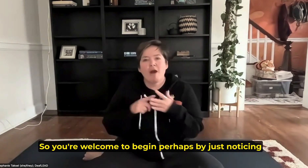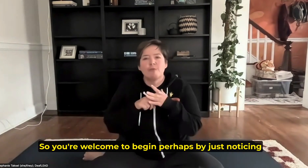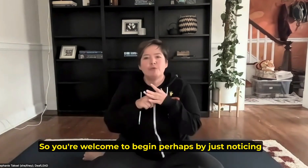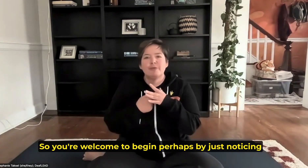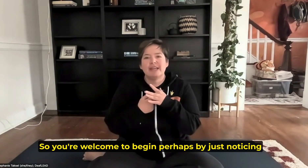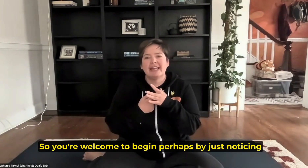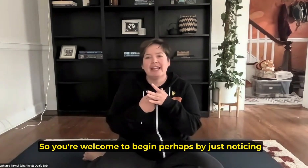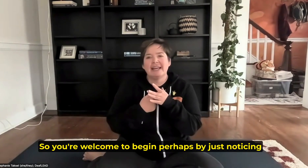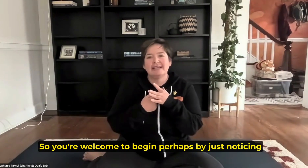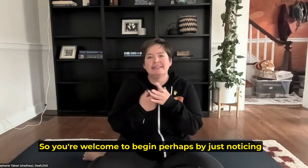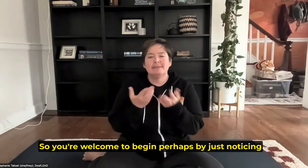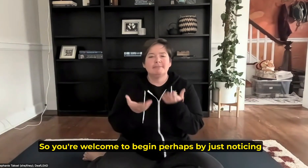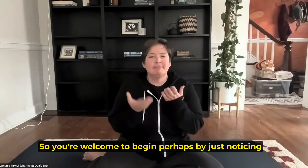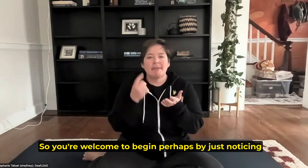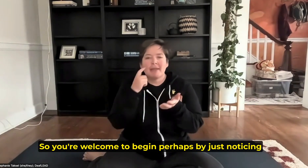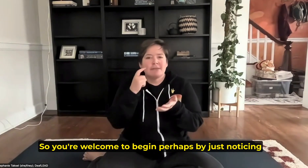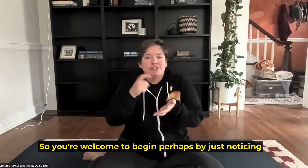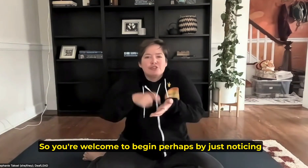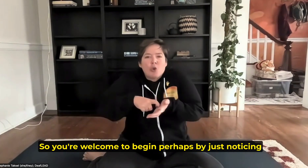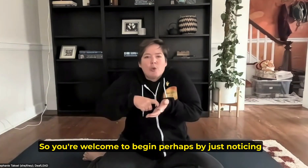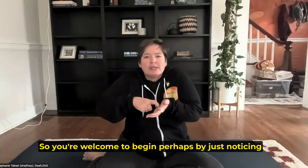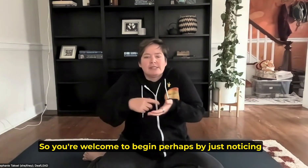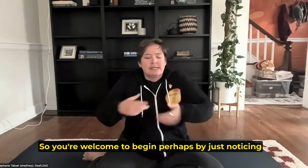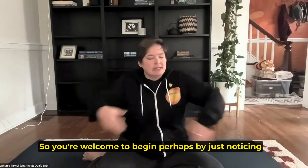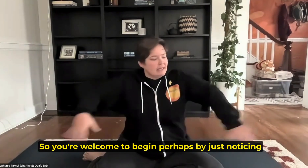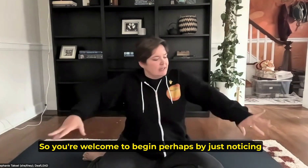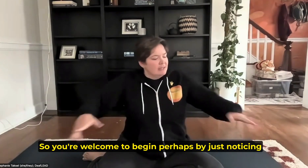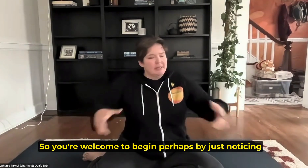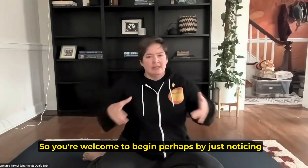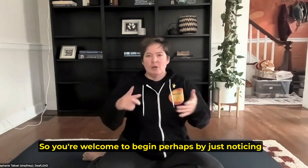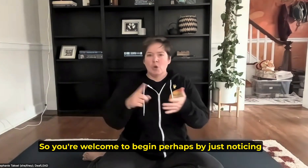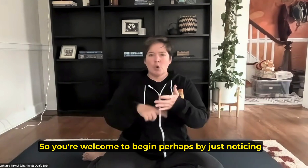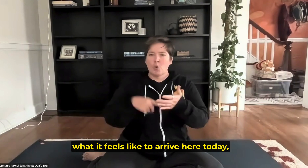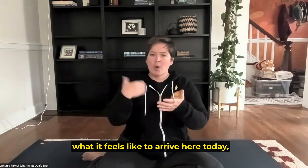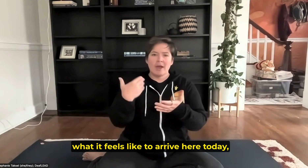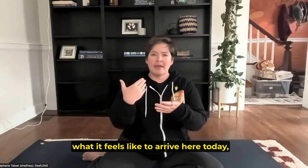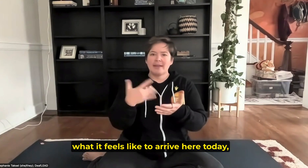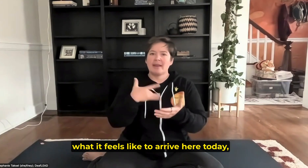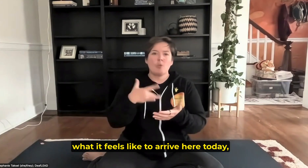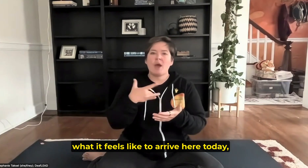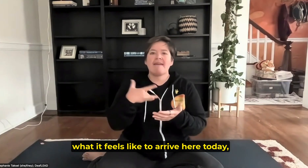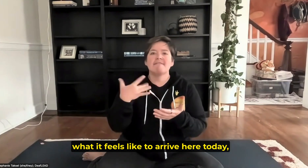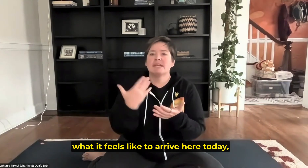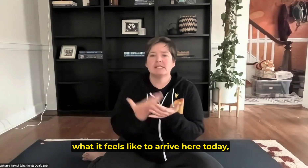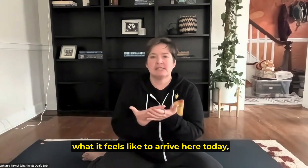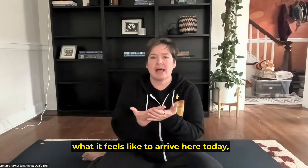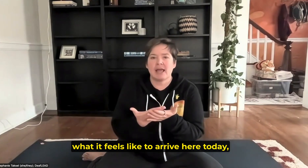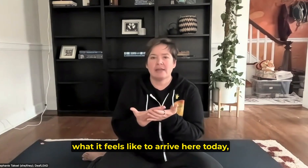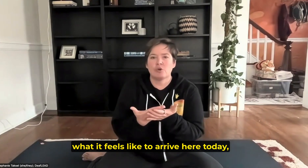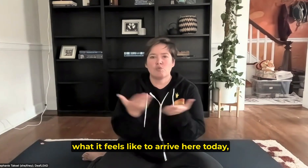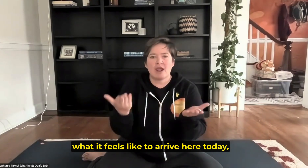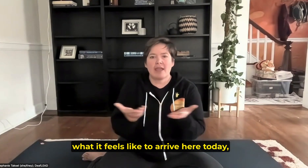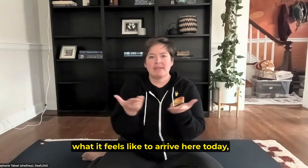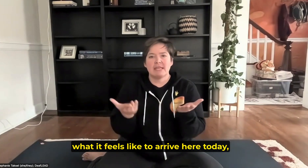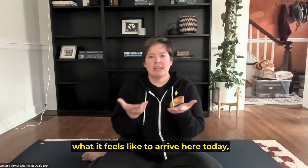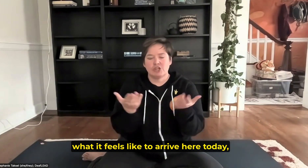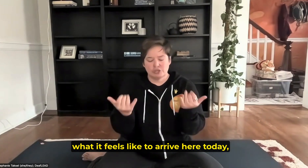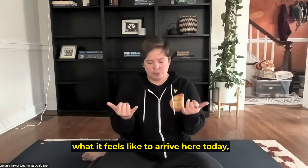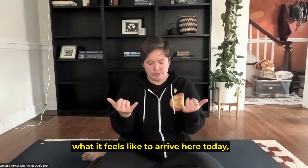So you're welcome to begin perhaps by just noticing what it feels like to arrive here today